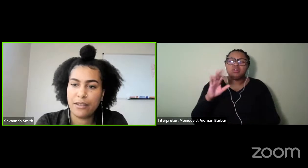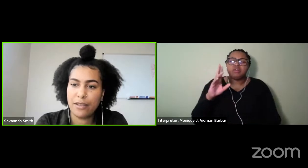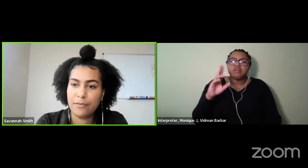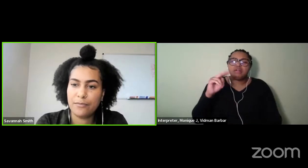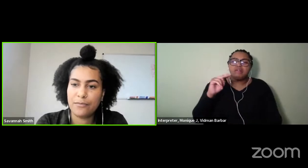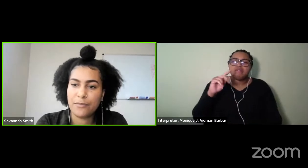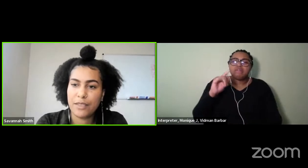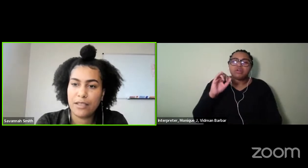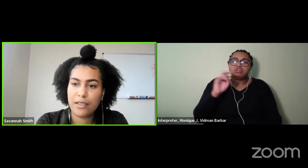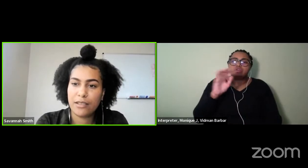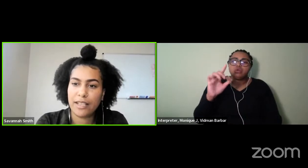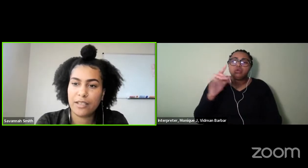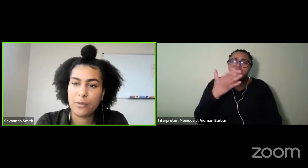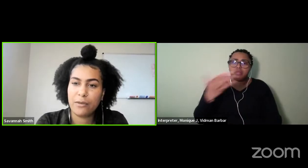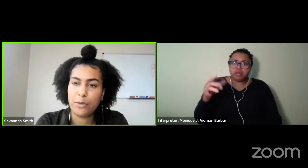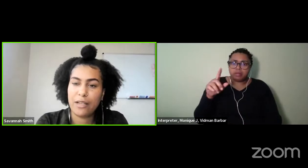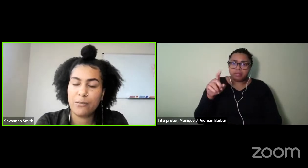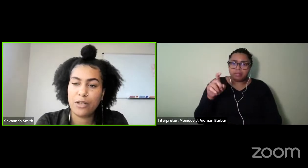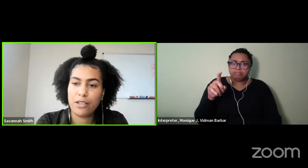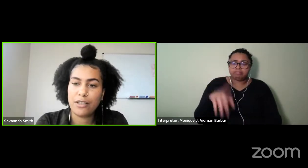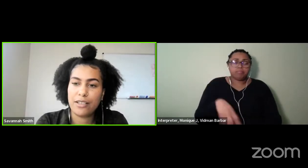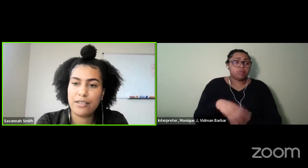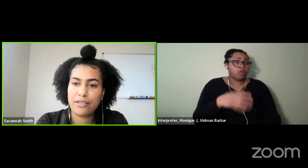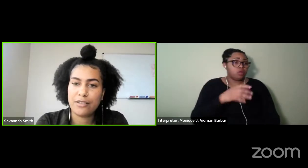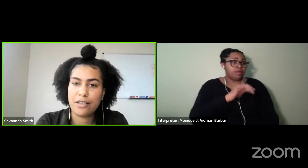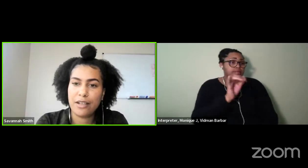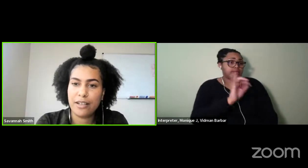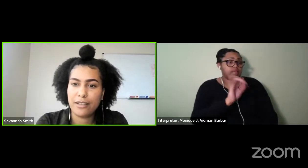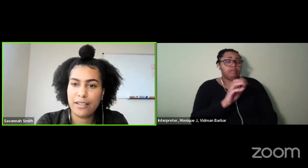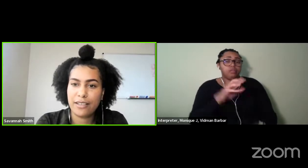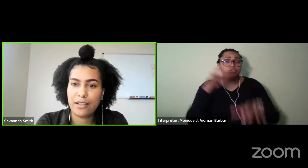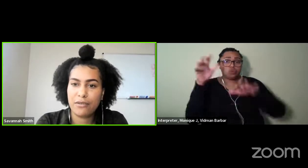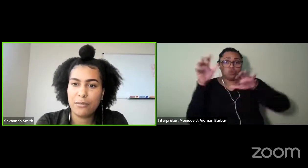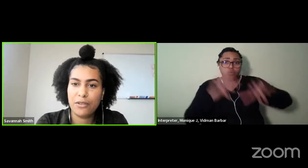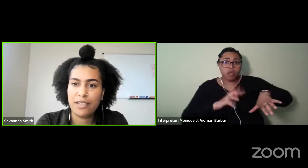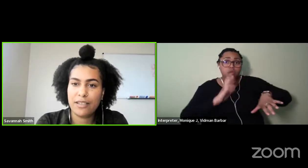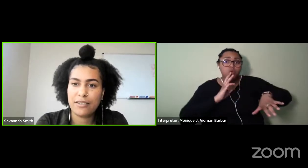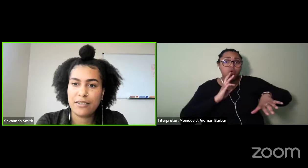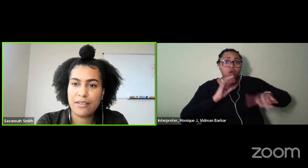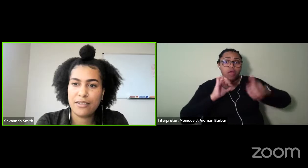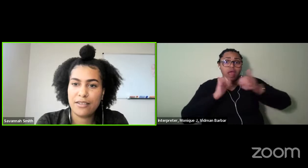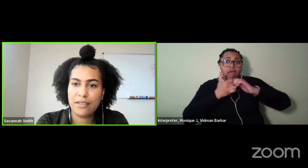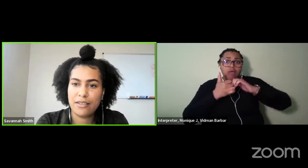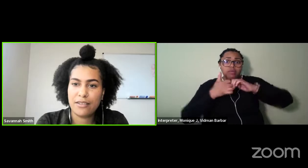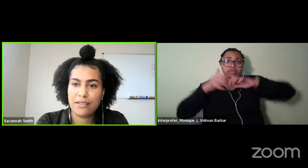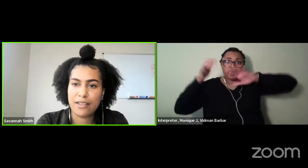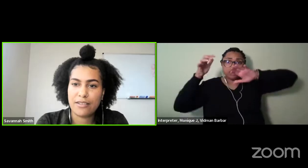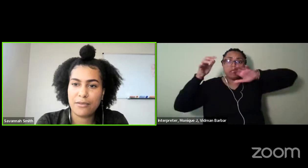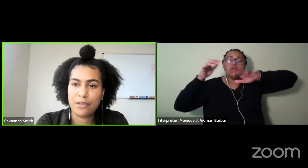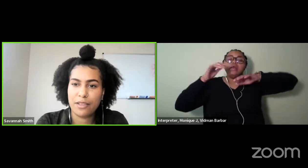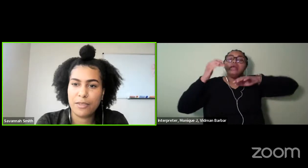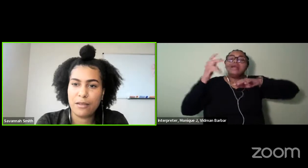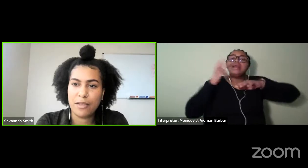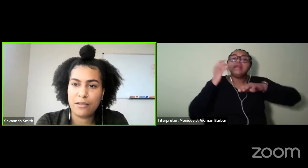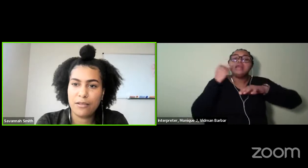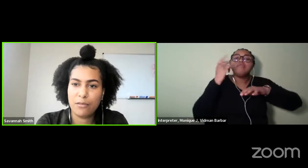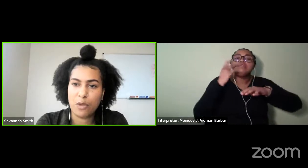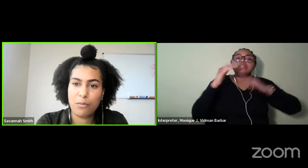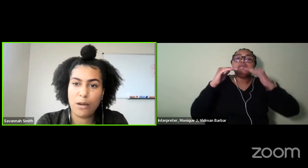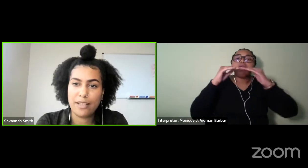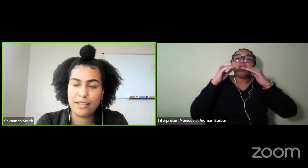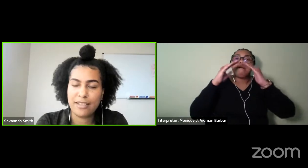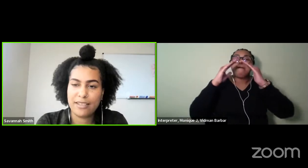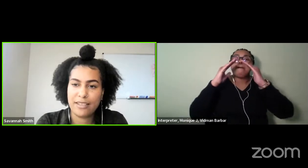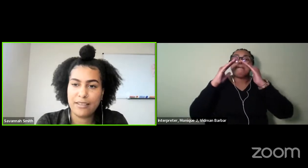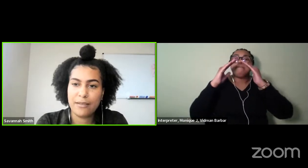with like the way rainwater is caught and collected off of buildings. That's definitely becoming